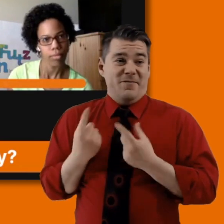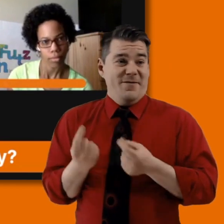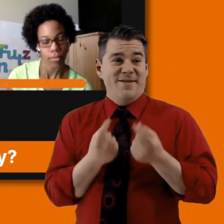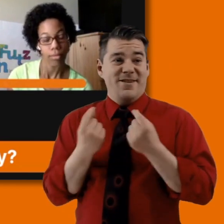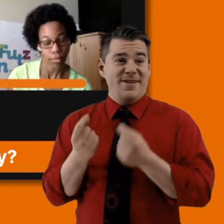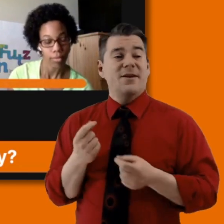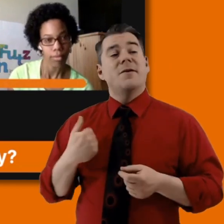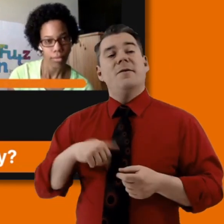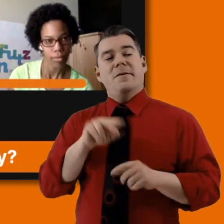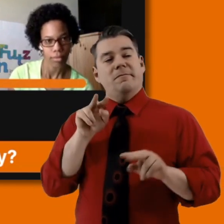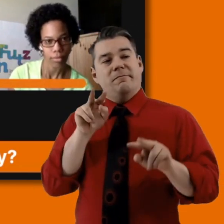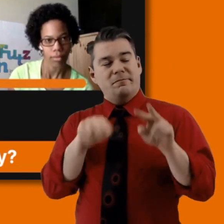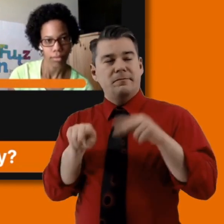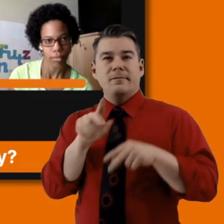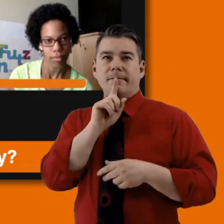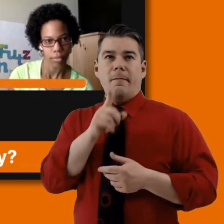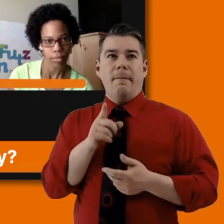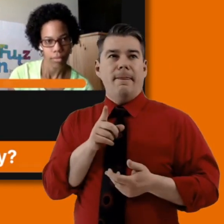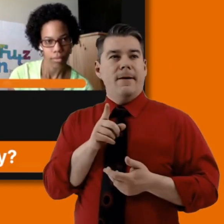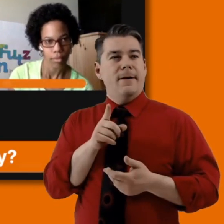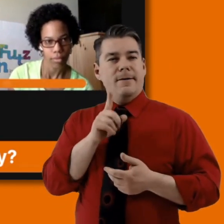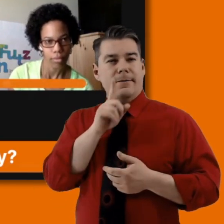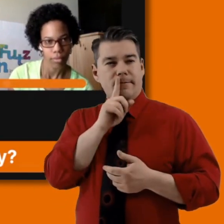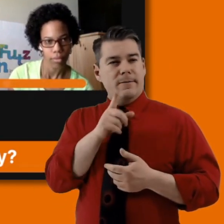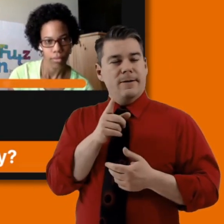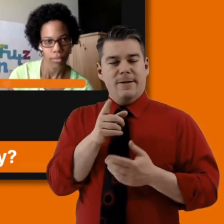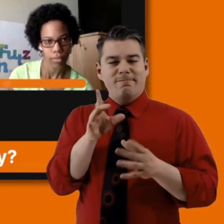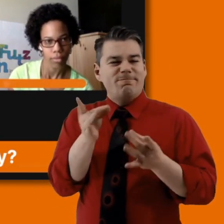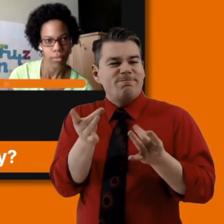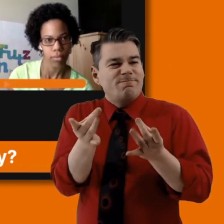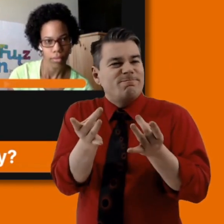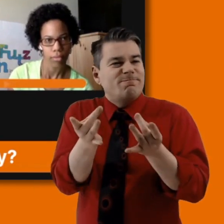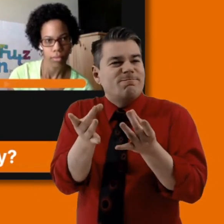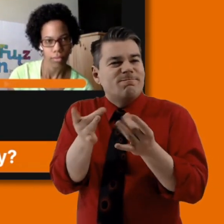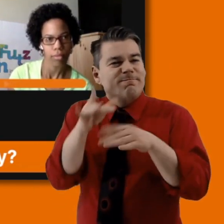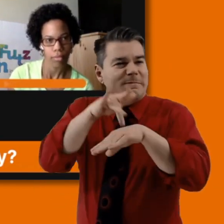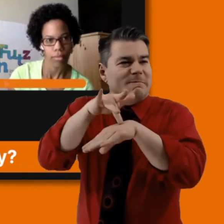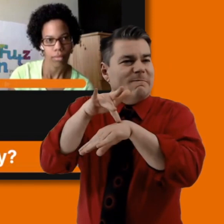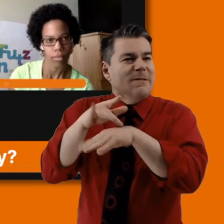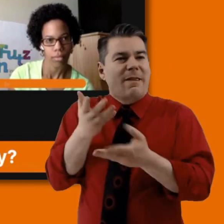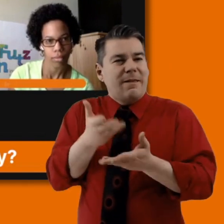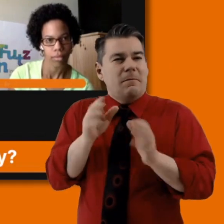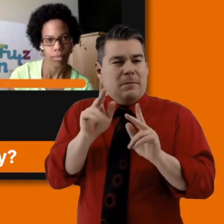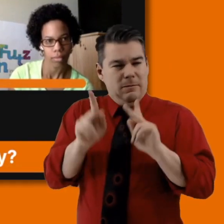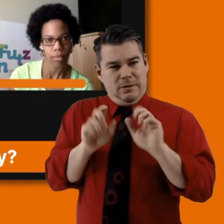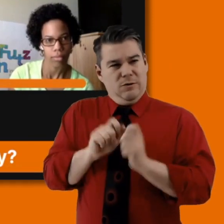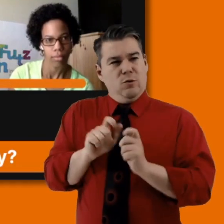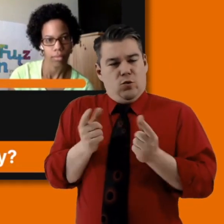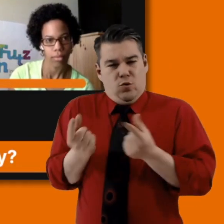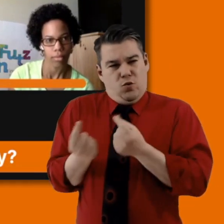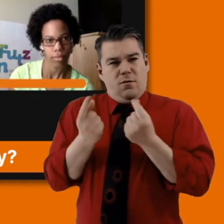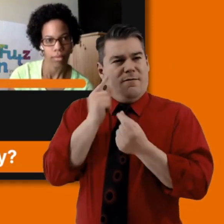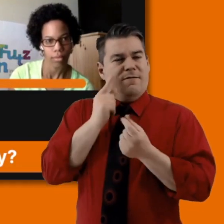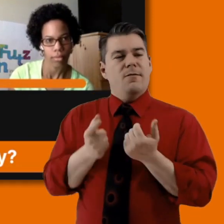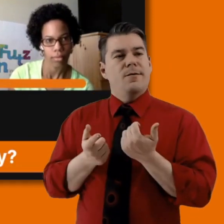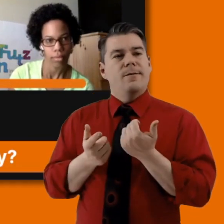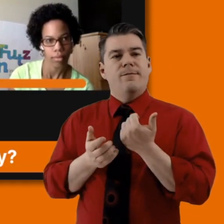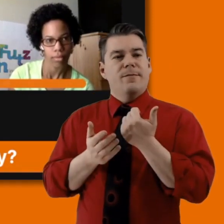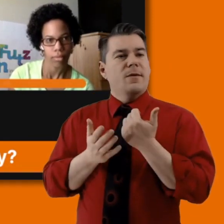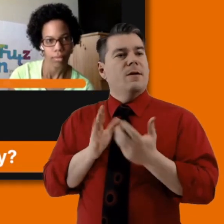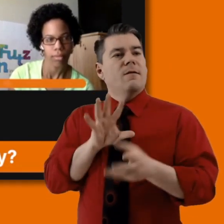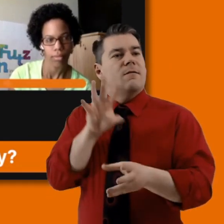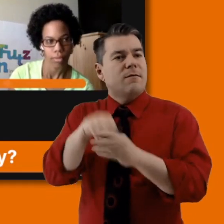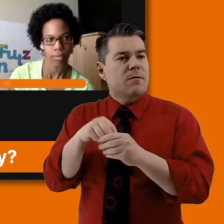at really, really tangible, concrete things that people can do to facilitate engaging